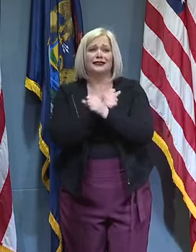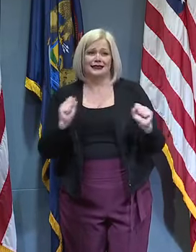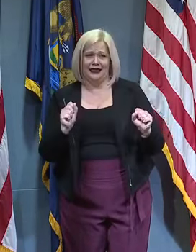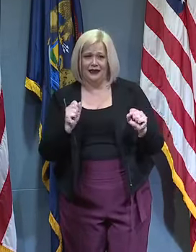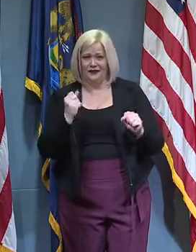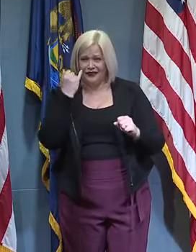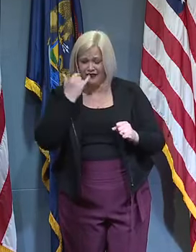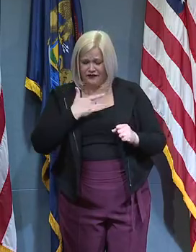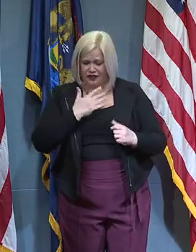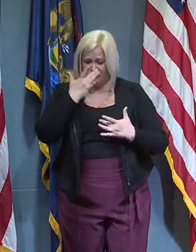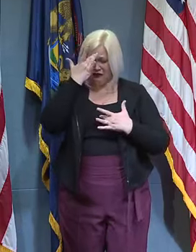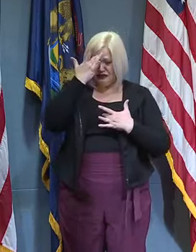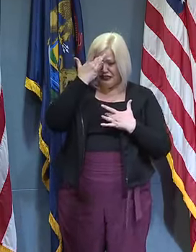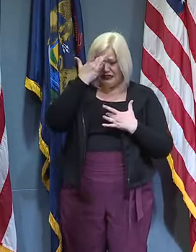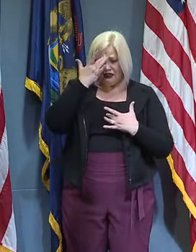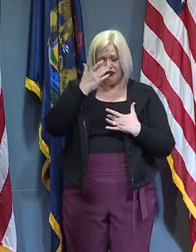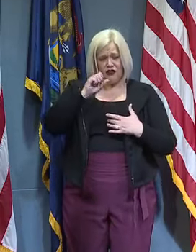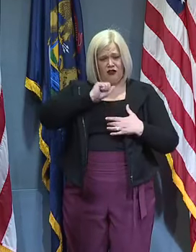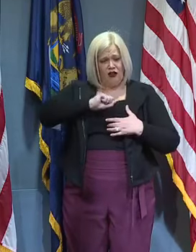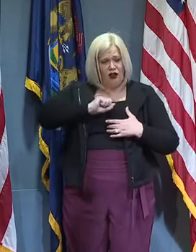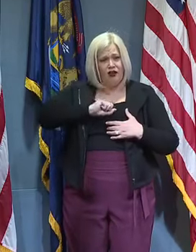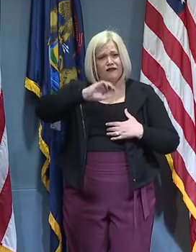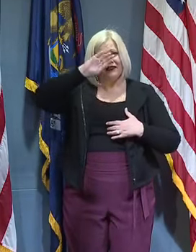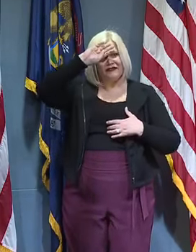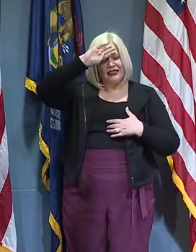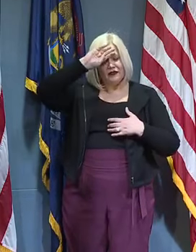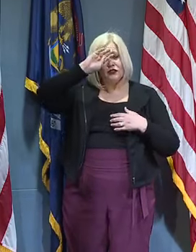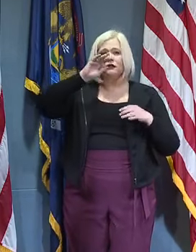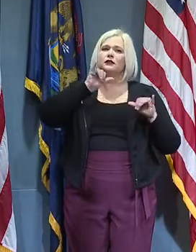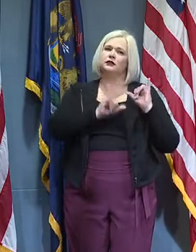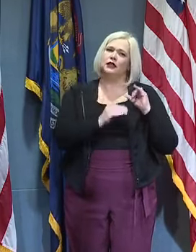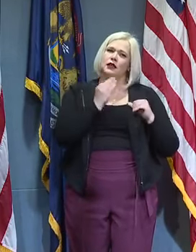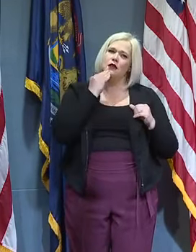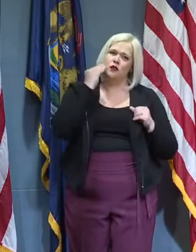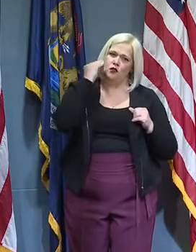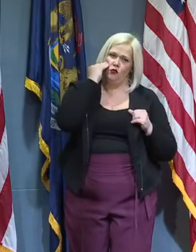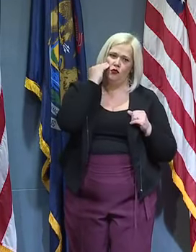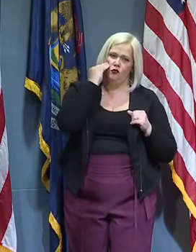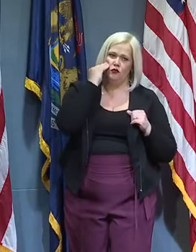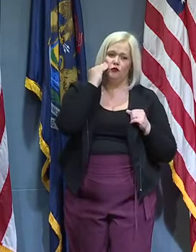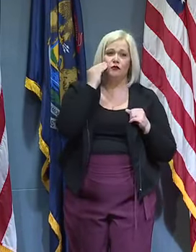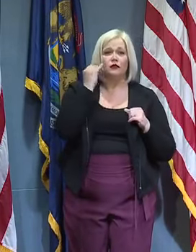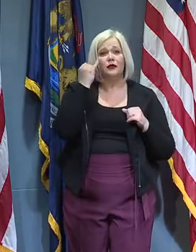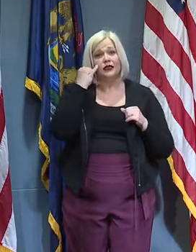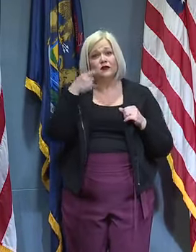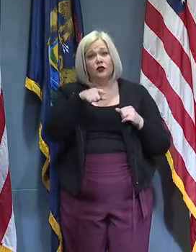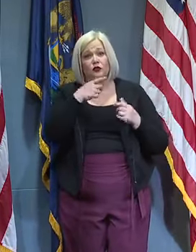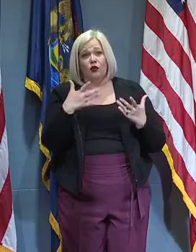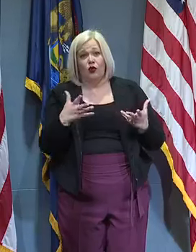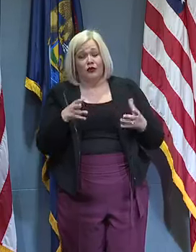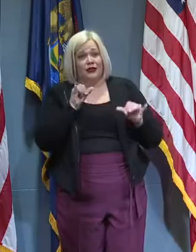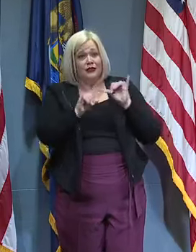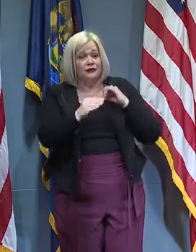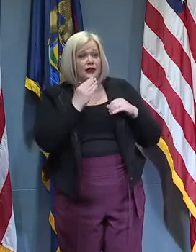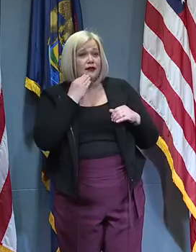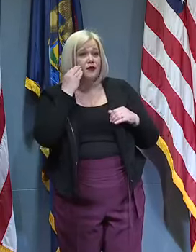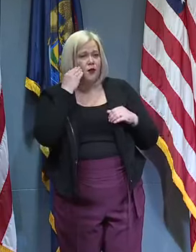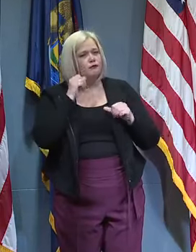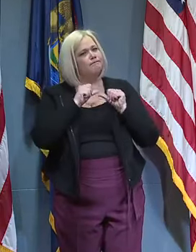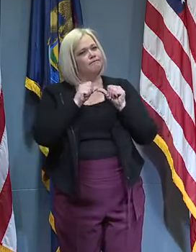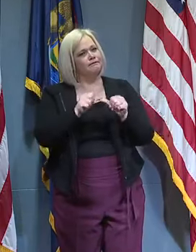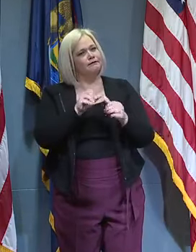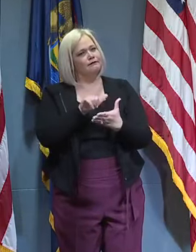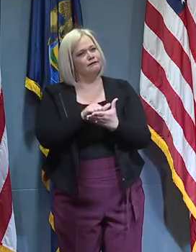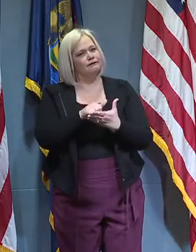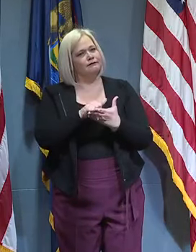if you test positive or experiencing symptoms. To those of you who are doing your part by staying home, keep staying